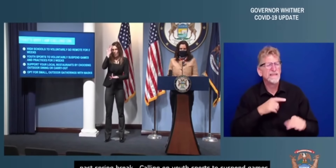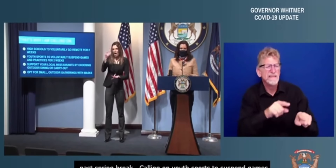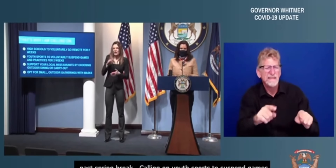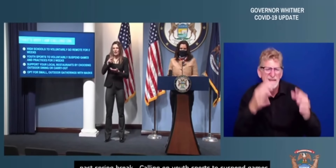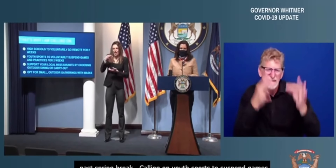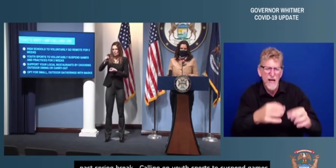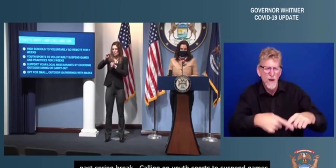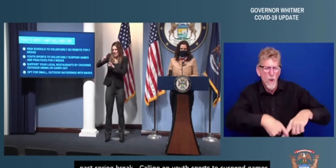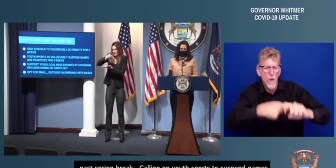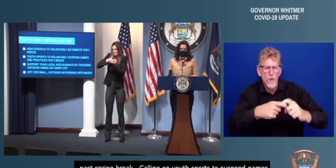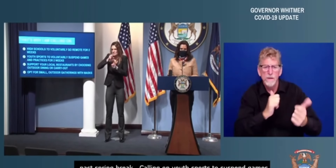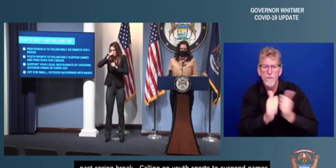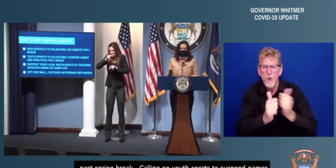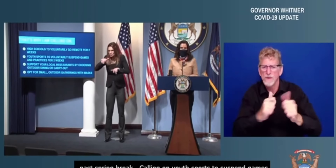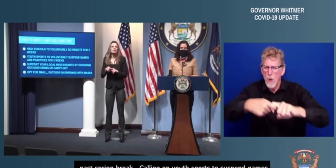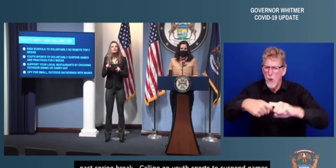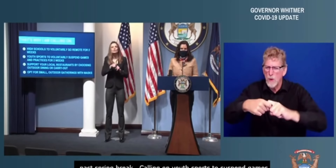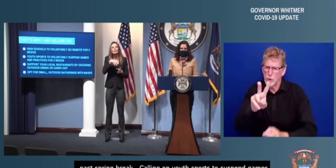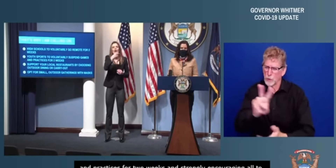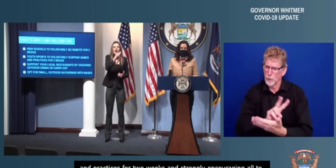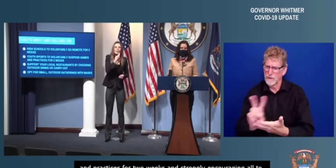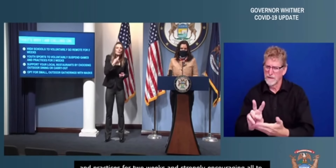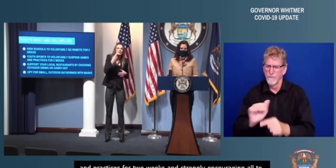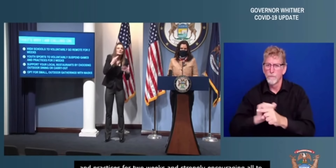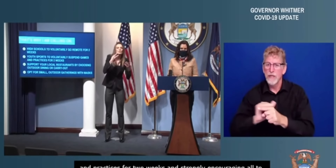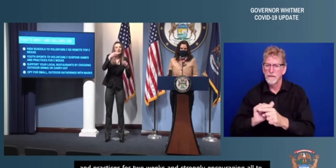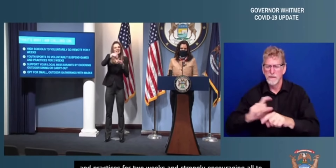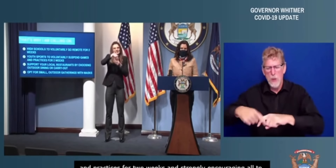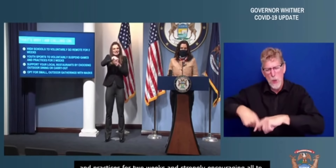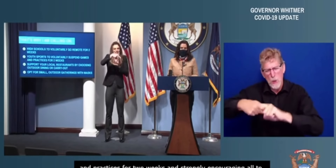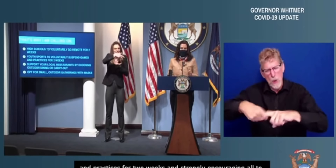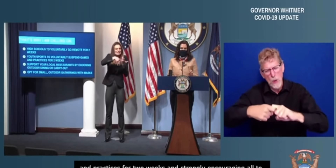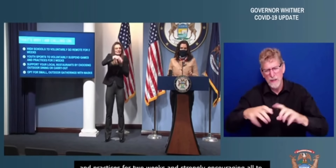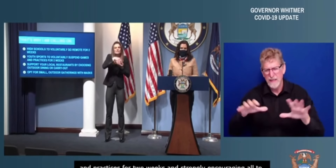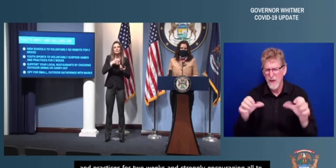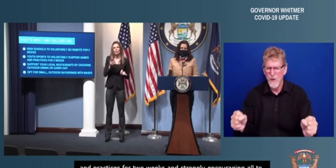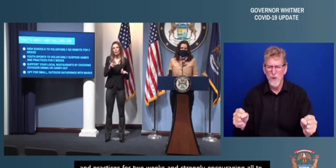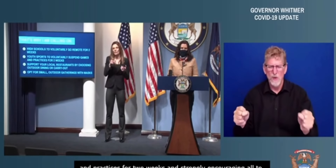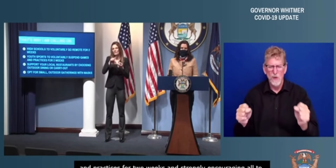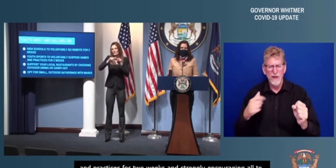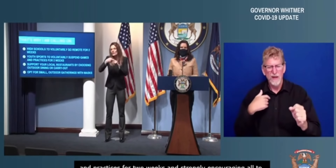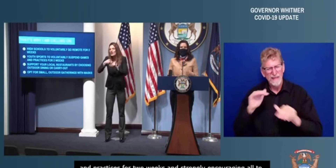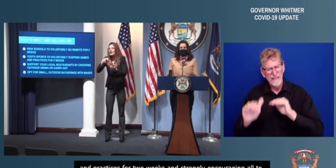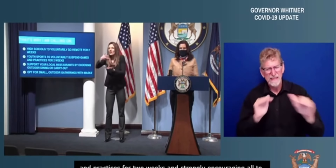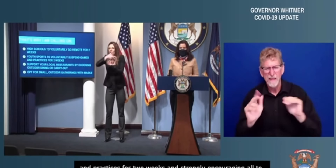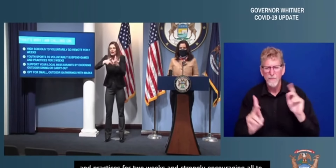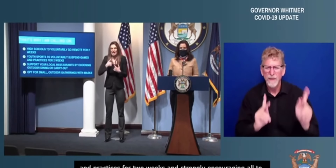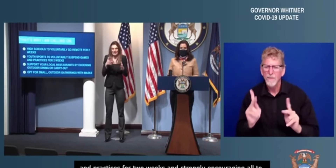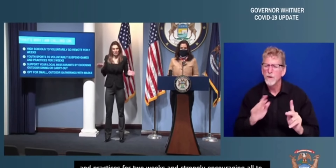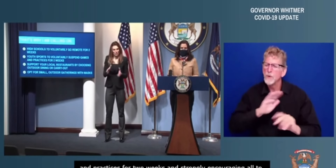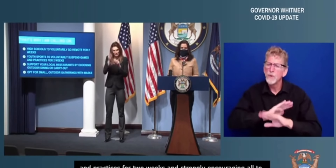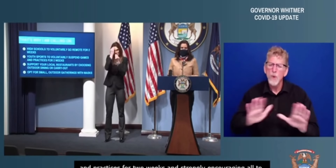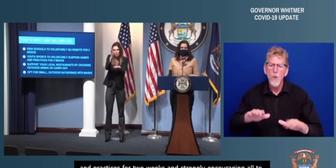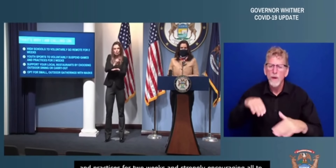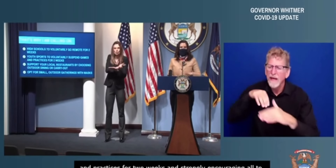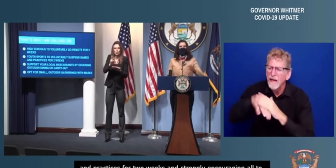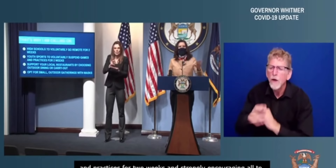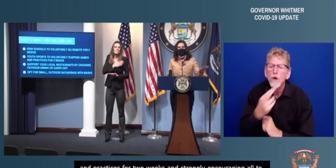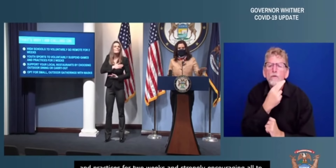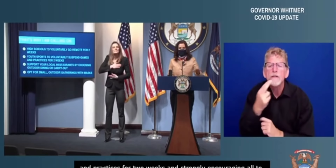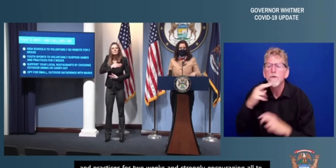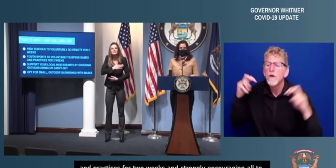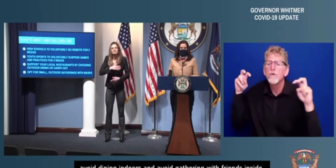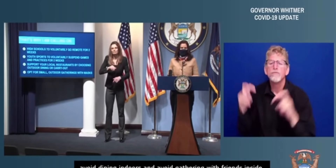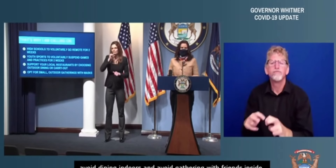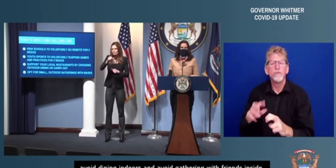to avoid dining indoors and avoid gathering with friends indoors for 2 weeks. Support your local restaurants by